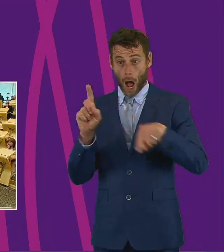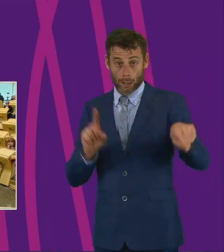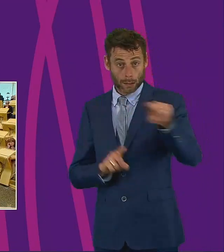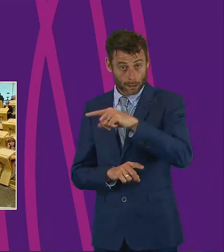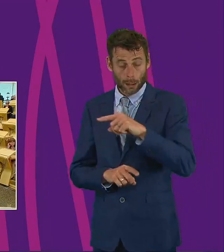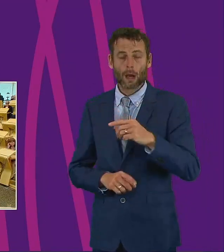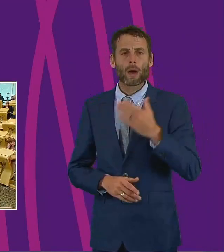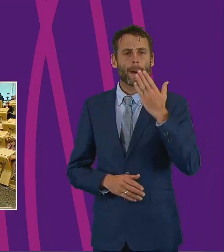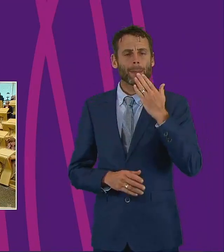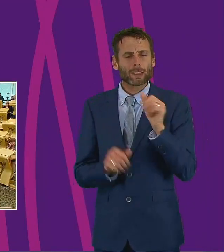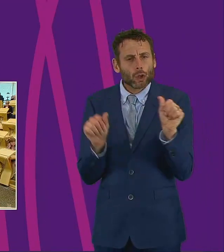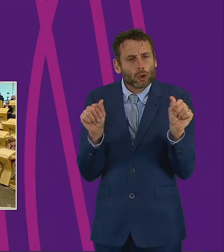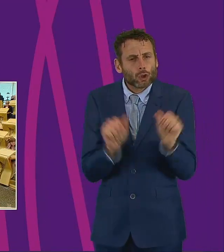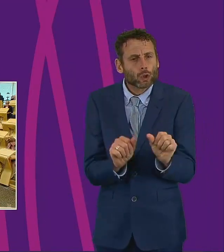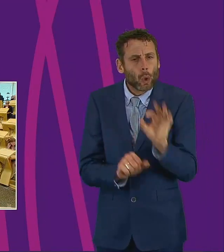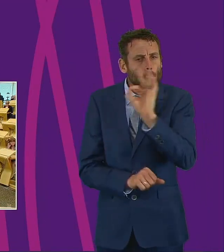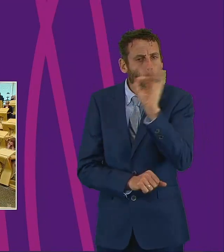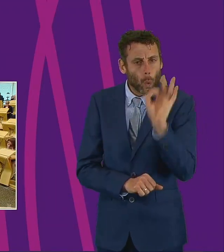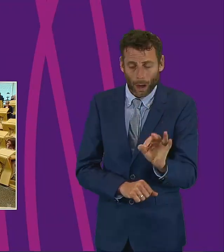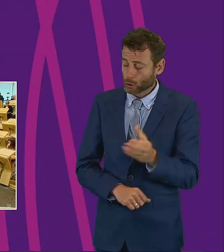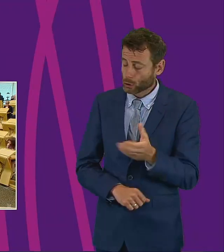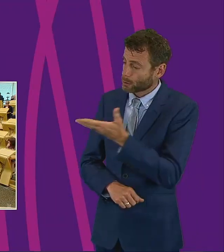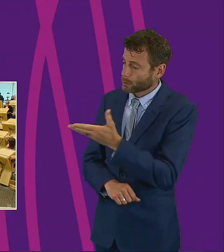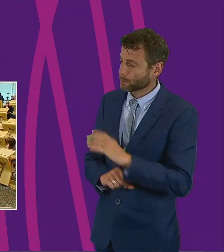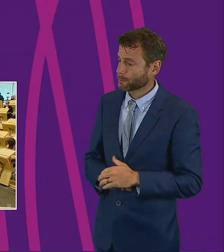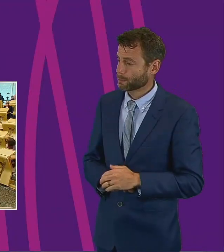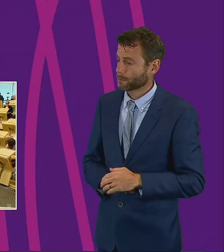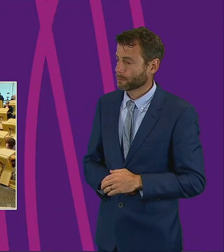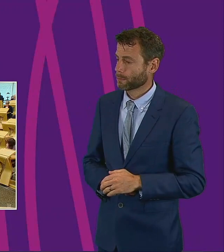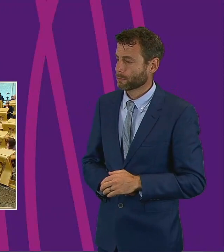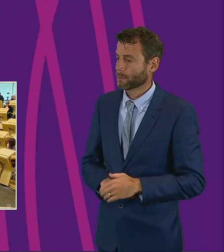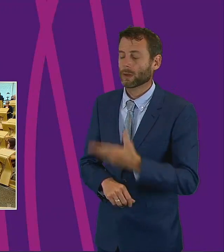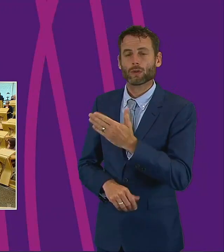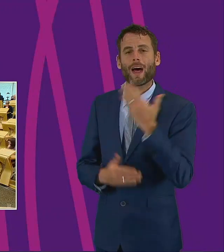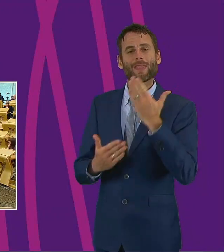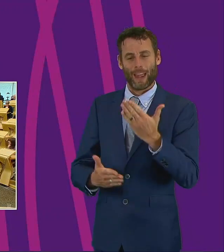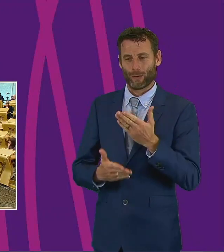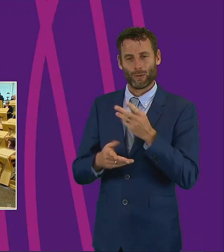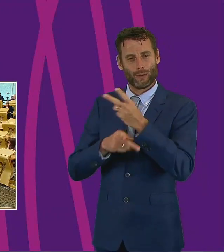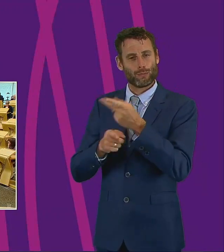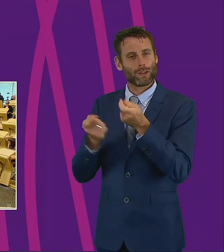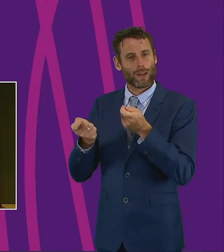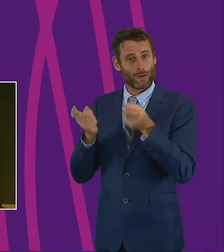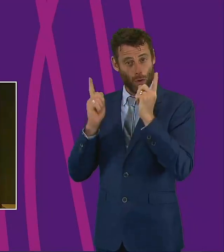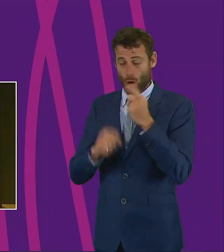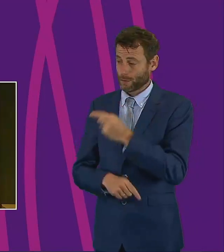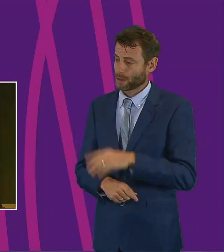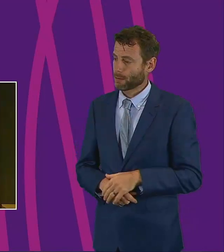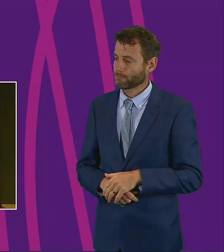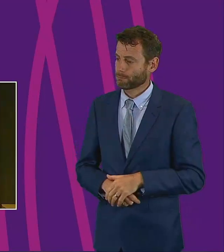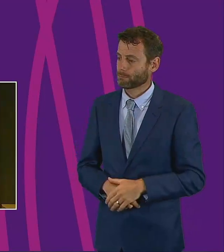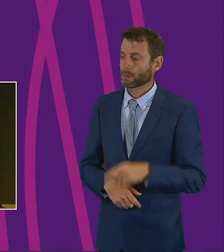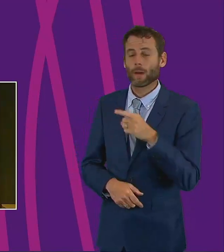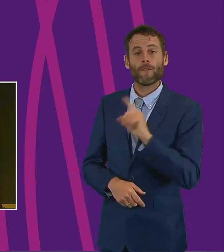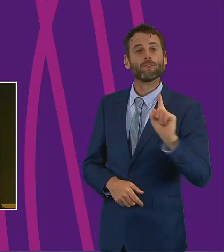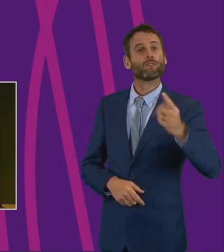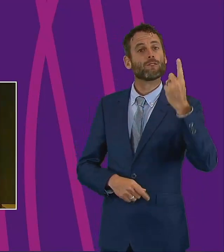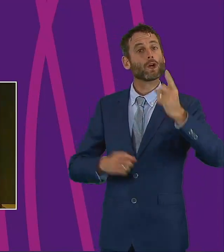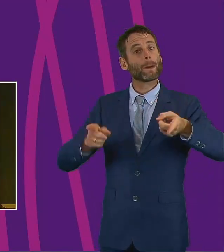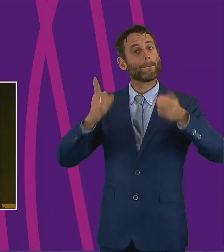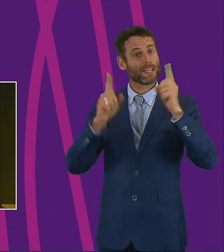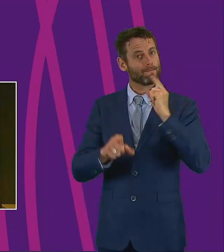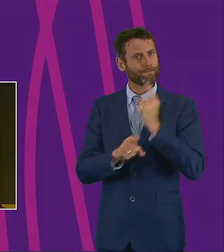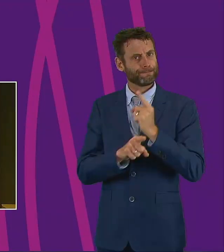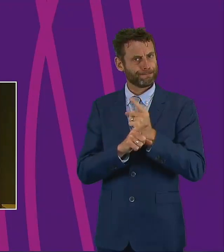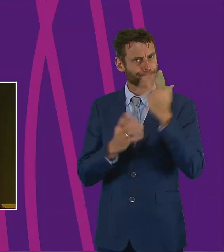White, to be followed by Oliver Mundell. Thank you very much, Presiding Officer. The First Minister will be aware of concerns raised in regard to the future of